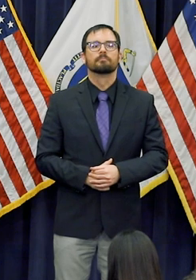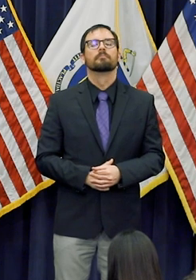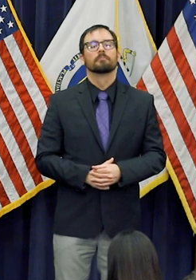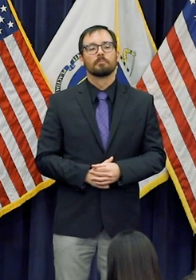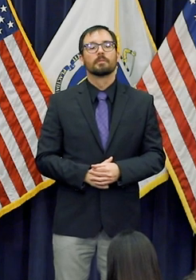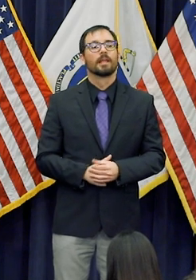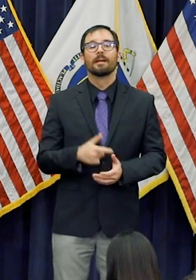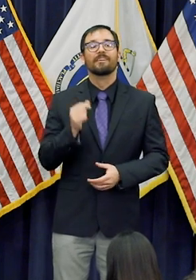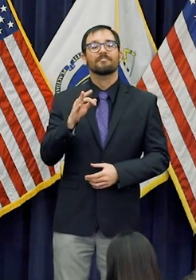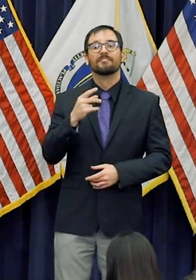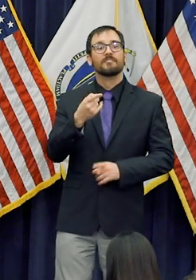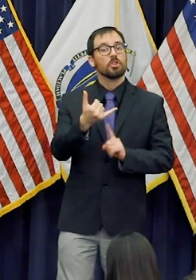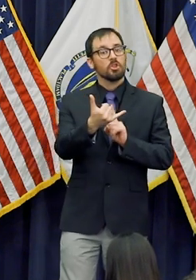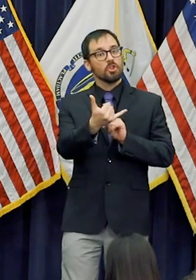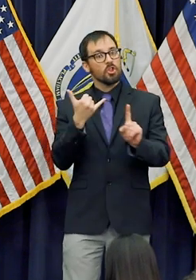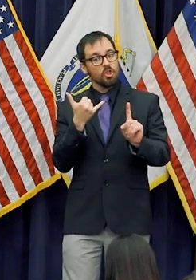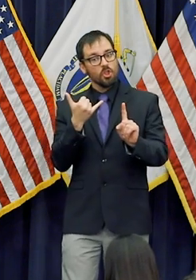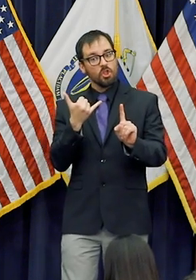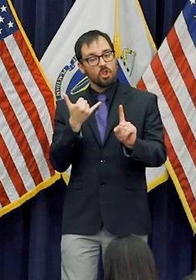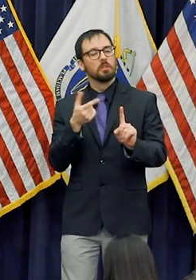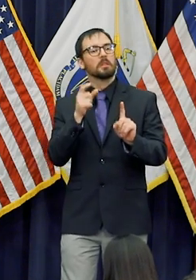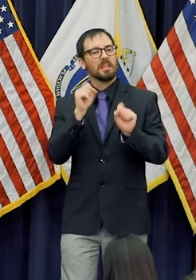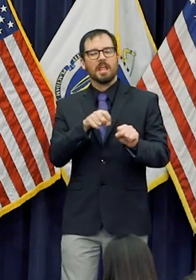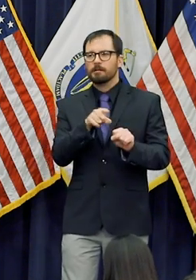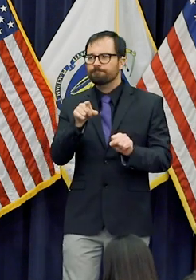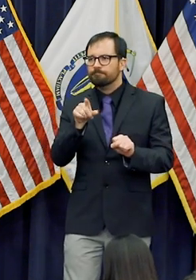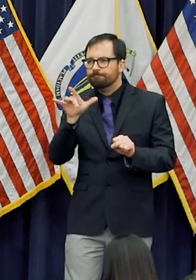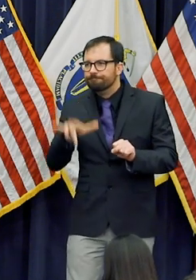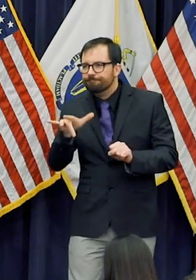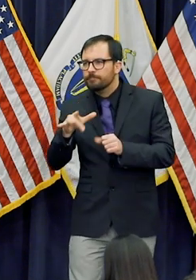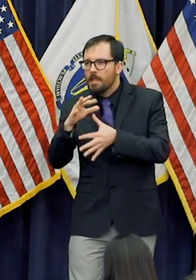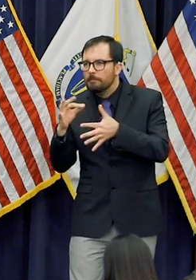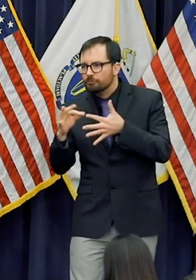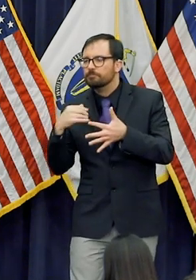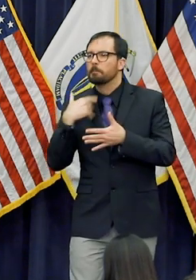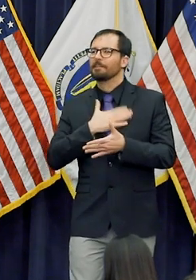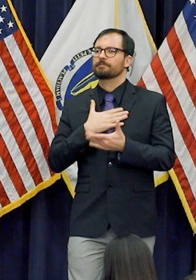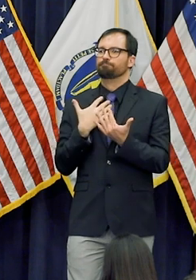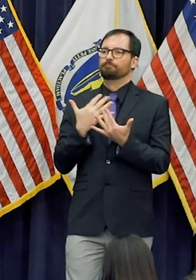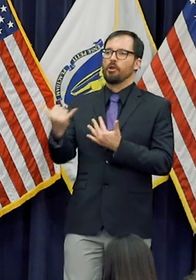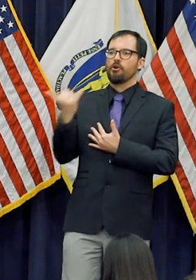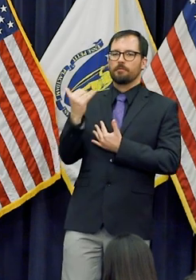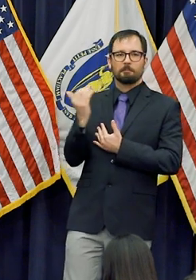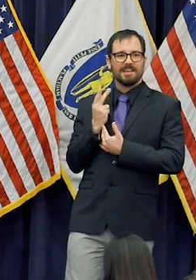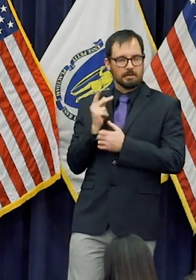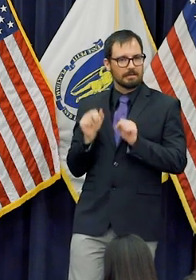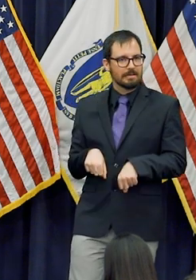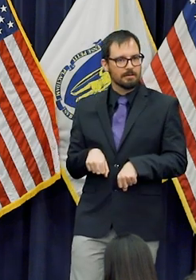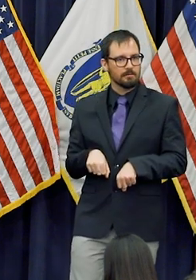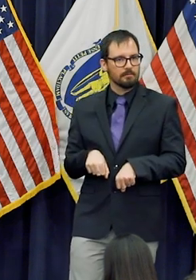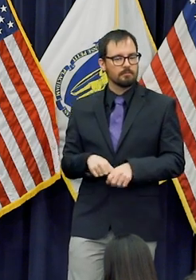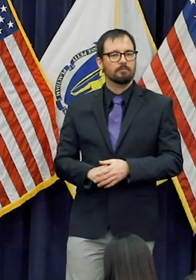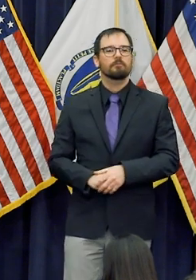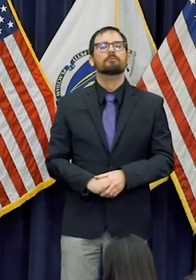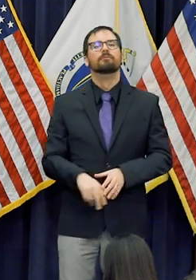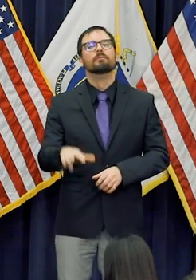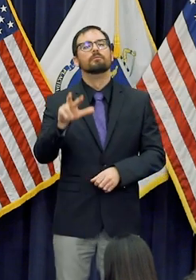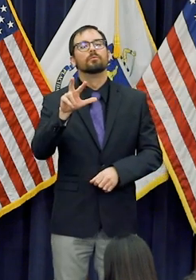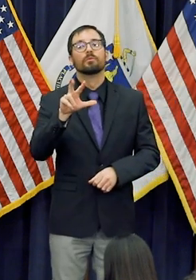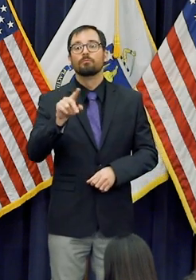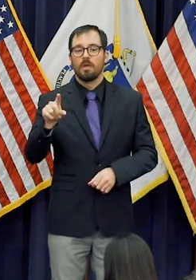your spot in line. The 211 website also has resources available for general questions and have had